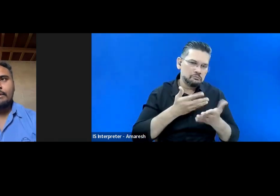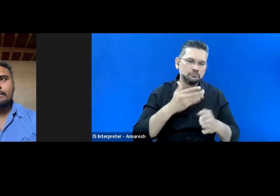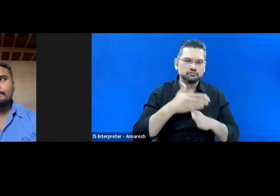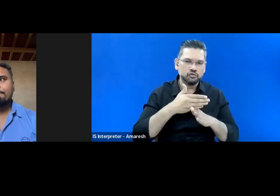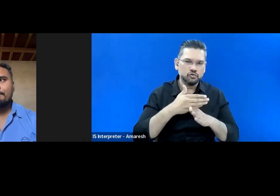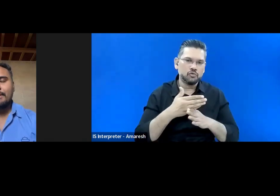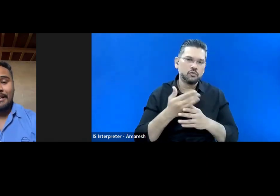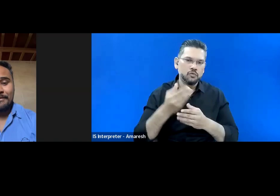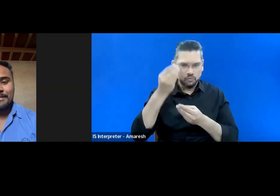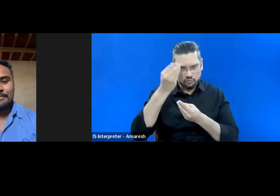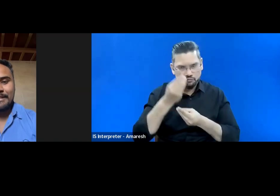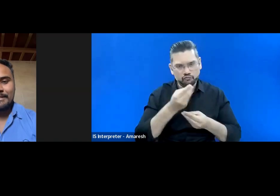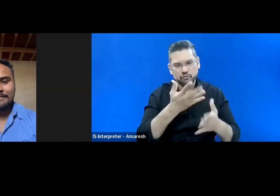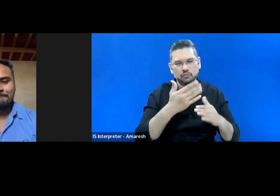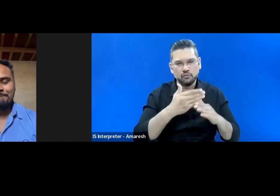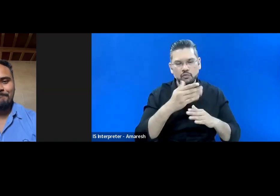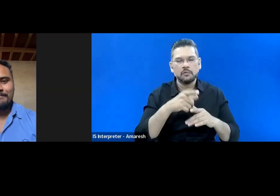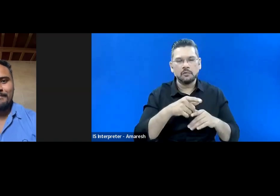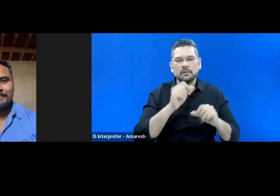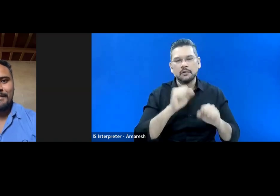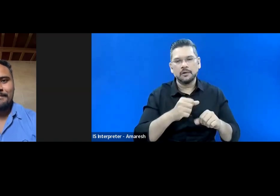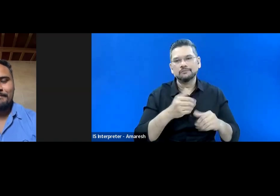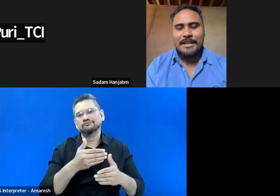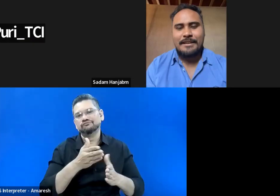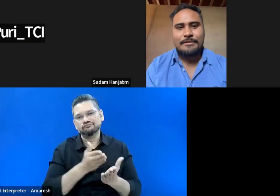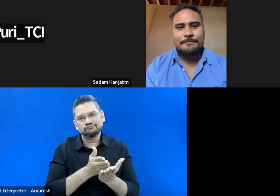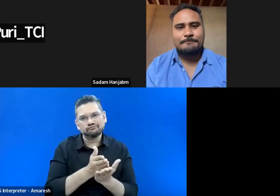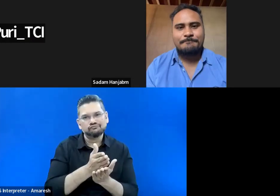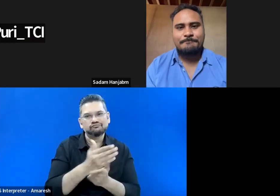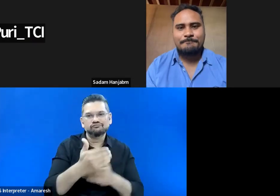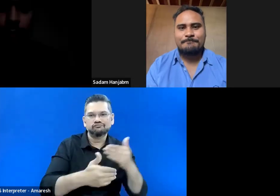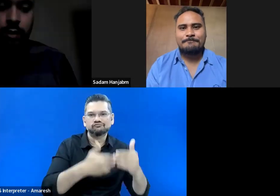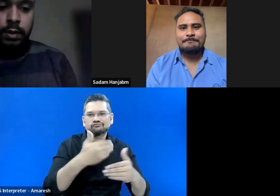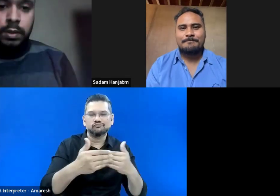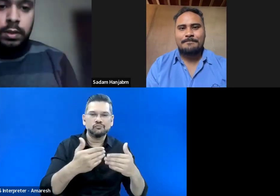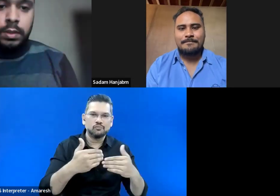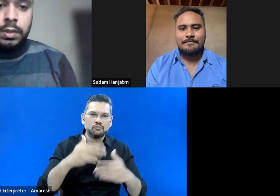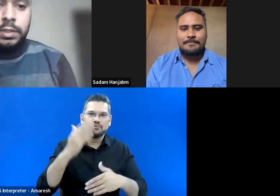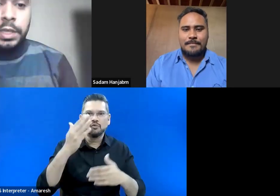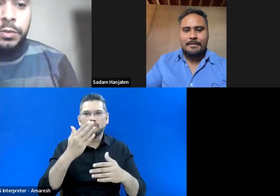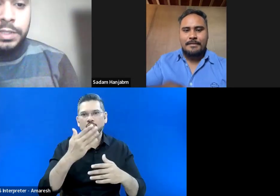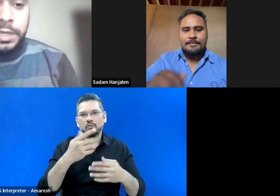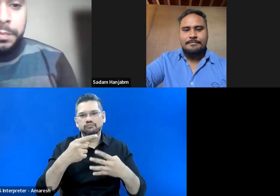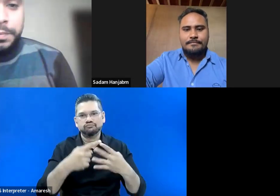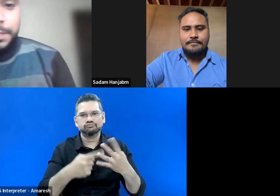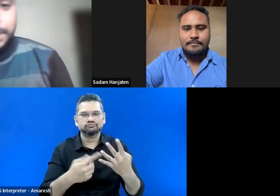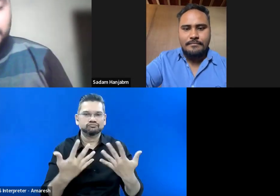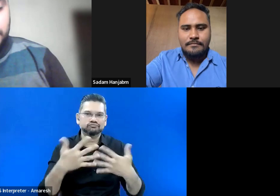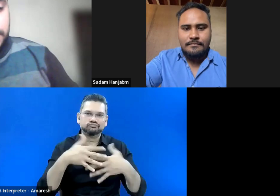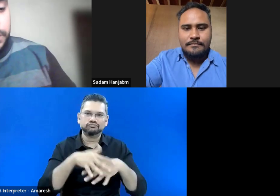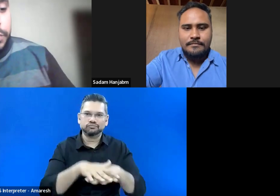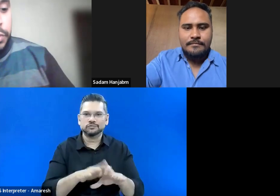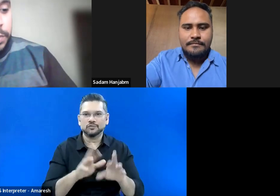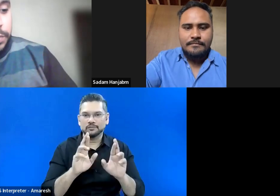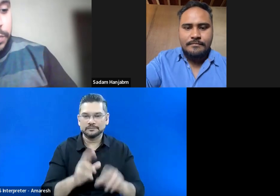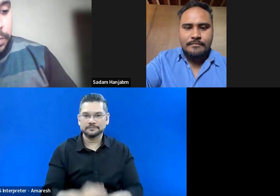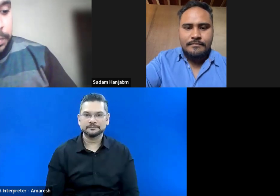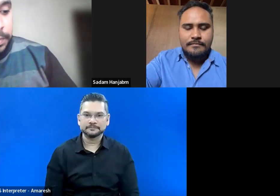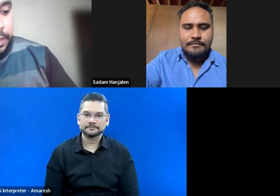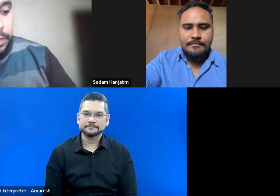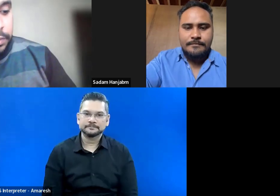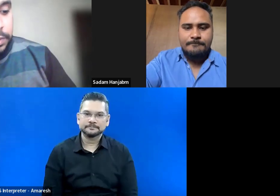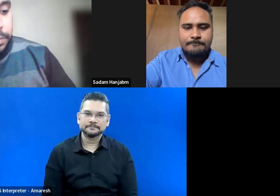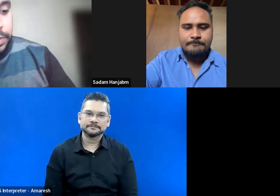a more diverse one. Thank you. Thank you, Saddam. Thank you so much